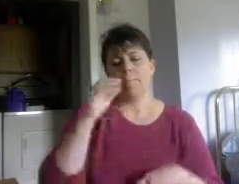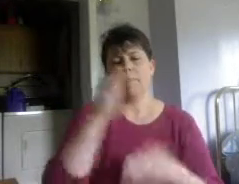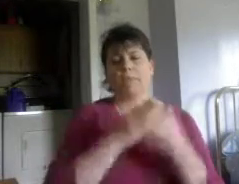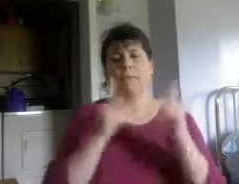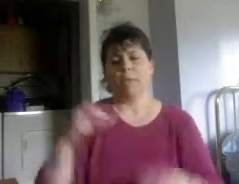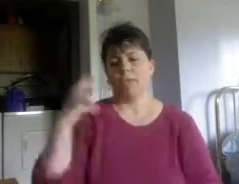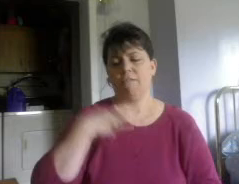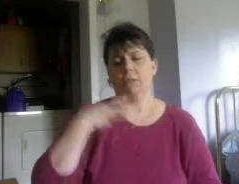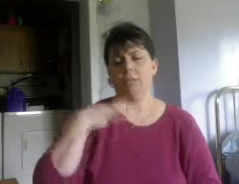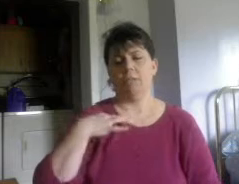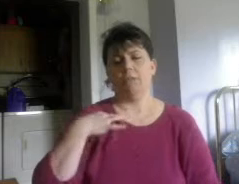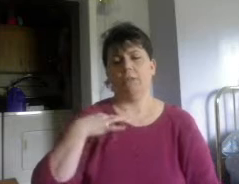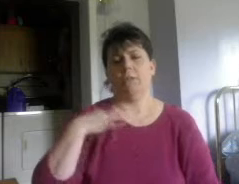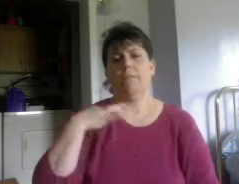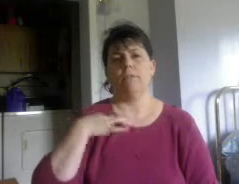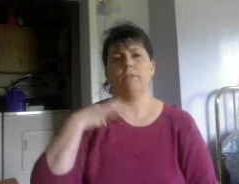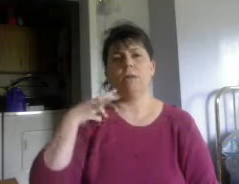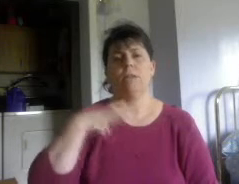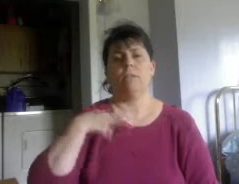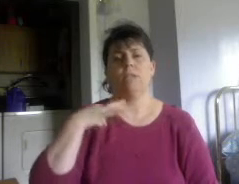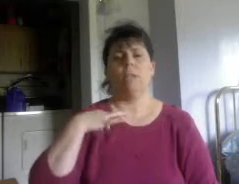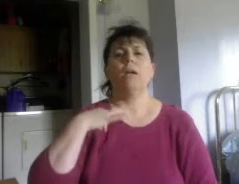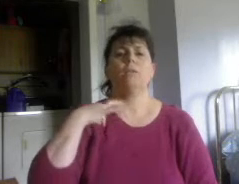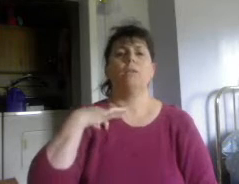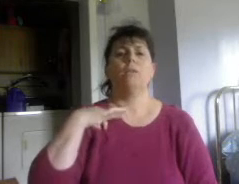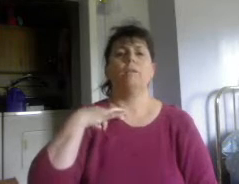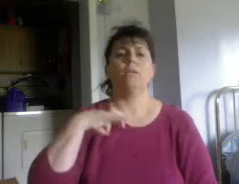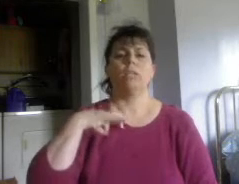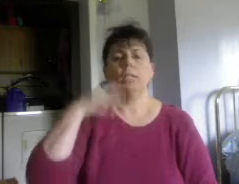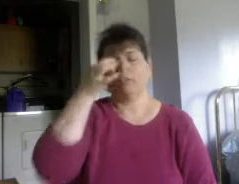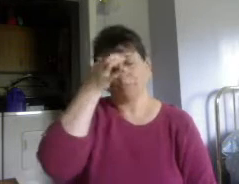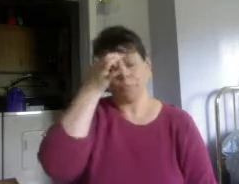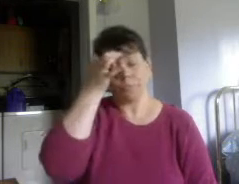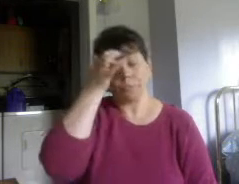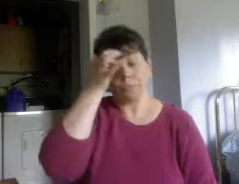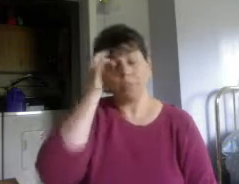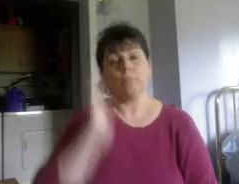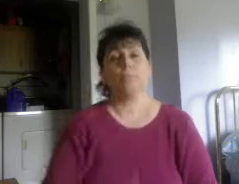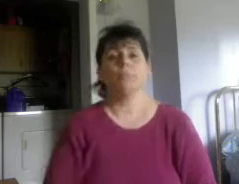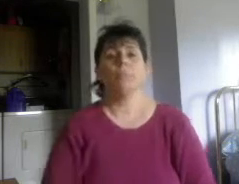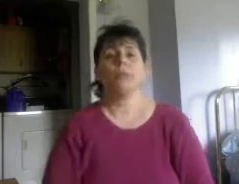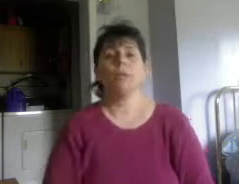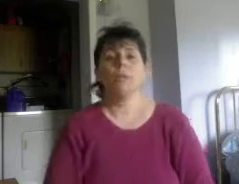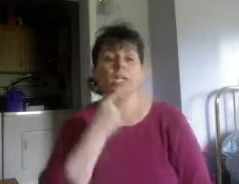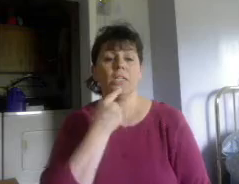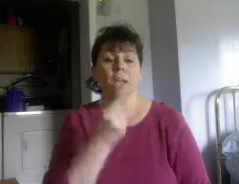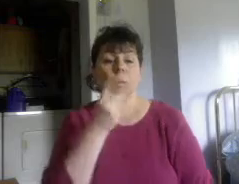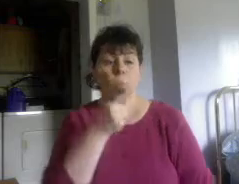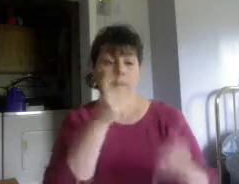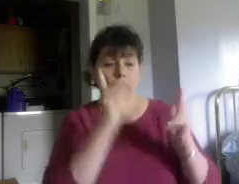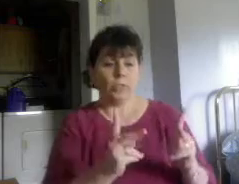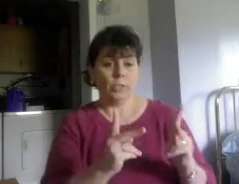else in the group will observe. And we're going to repeat this activity. Now tell one partner to walk towards the other, just like